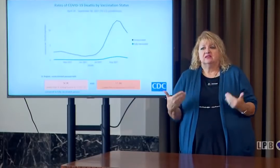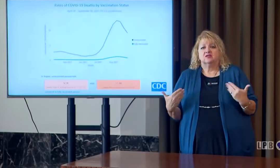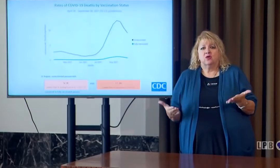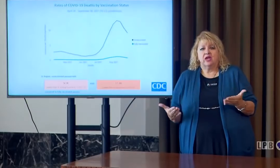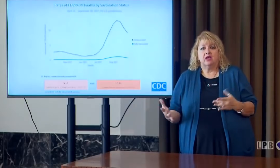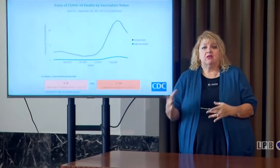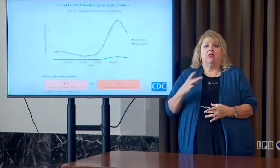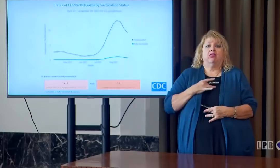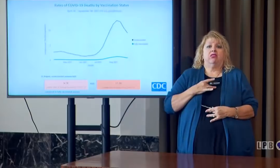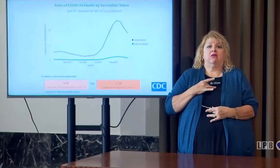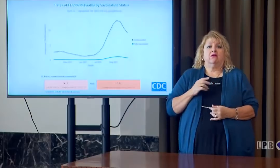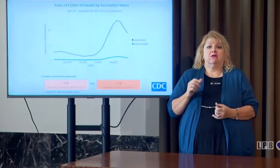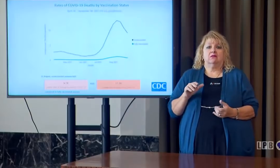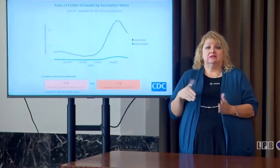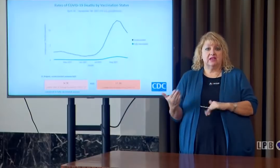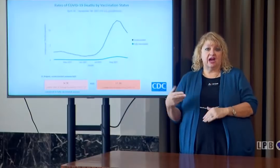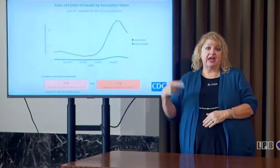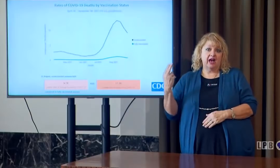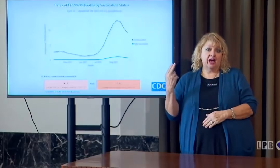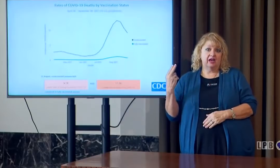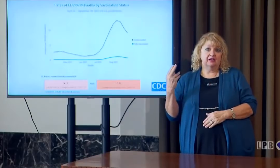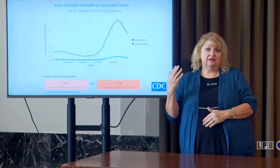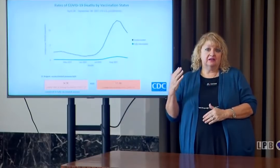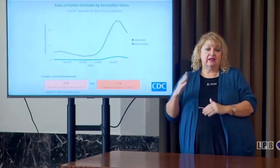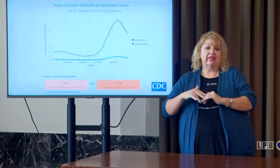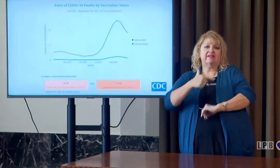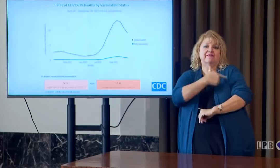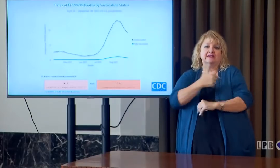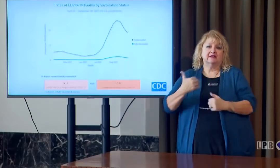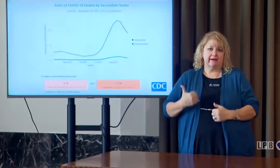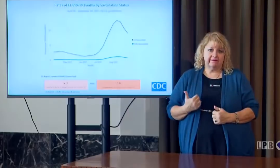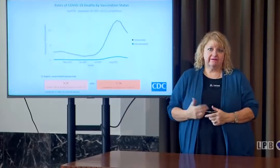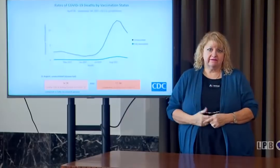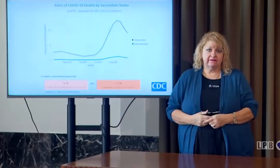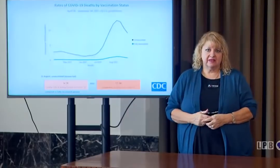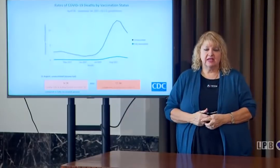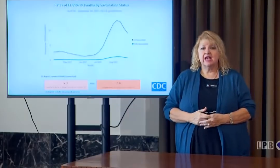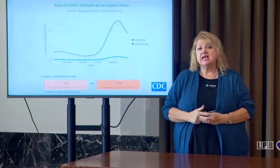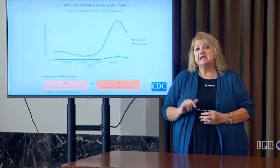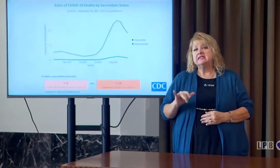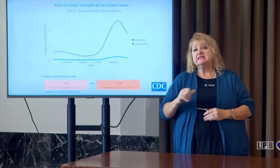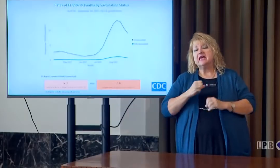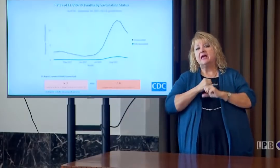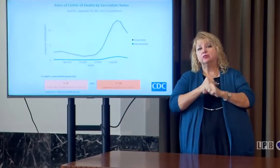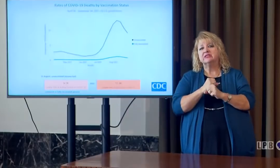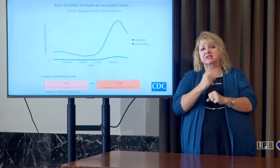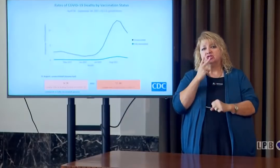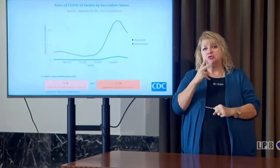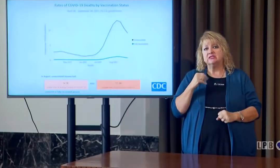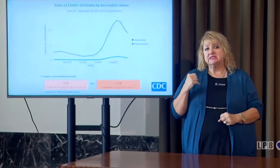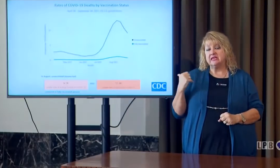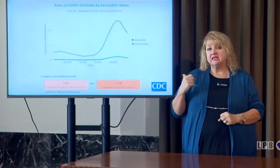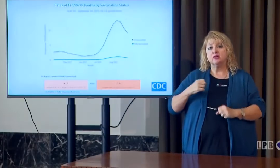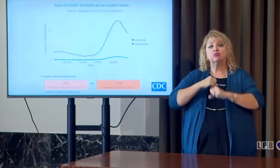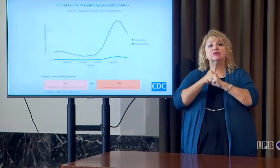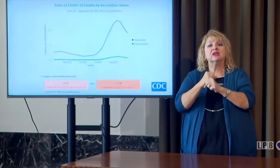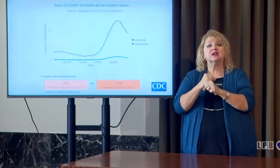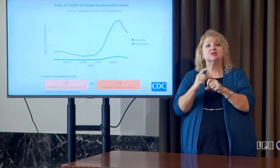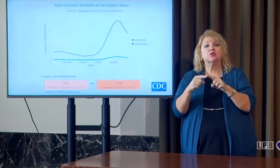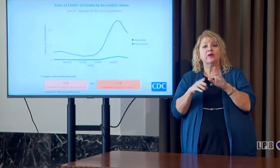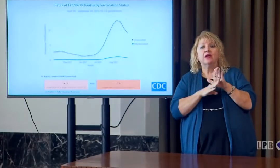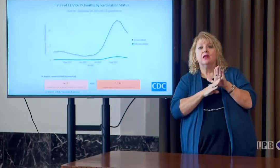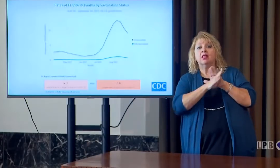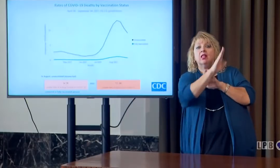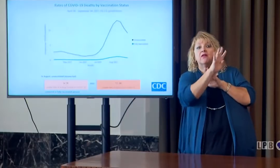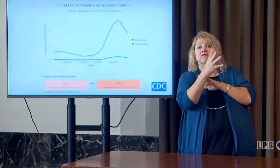It's pretty stark, and that protection only becomes more stark when we're surging. You see how much greater that protection is when